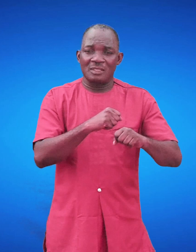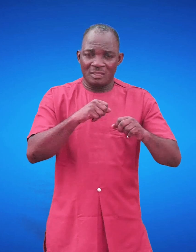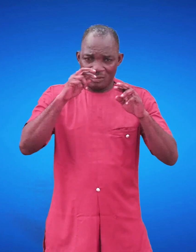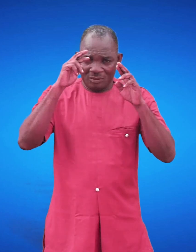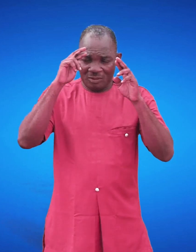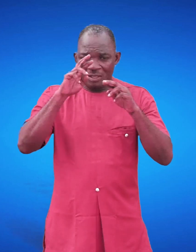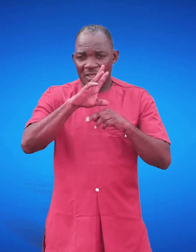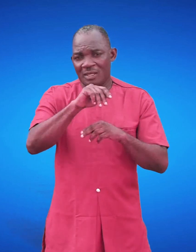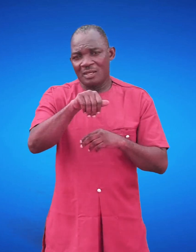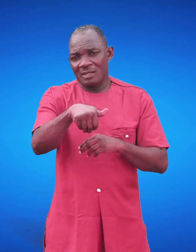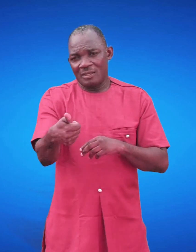respectively.